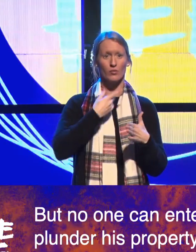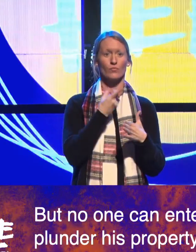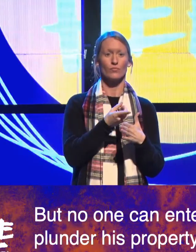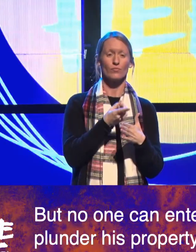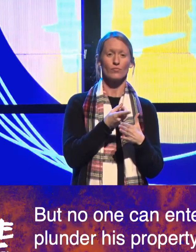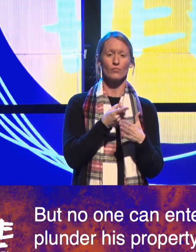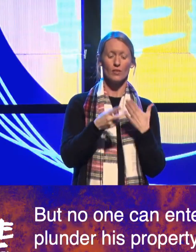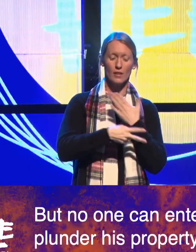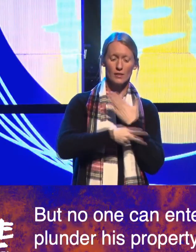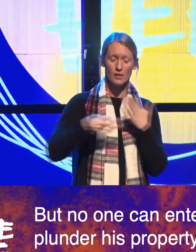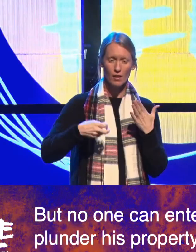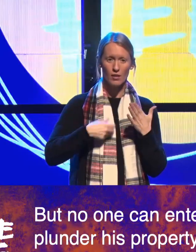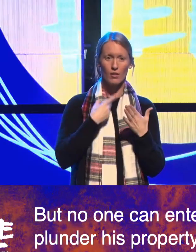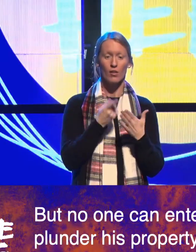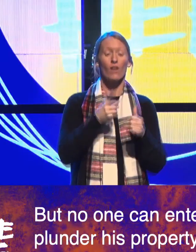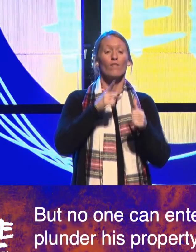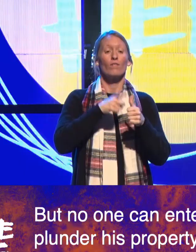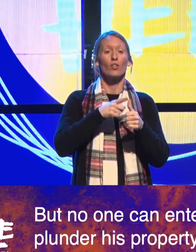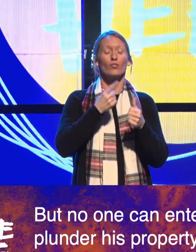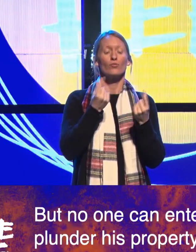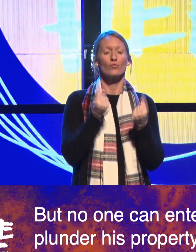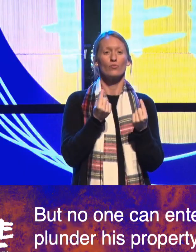man, then you plunder his house.